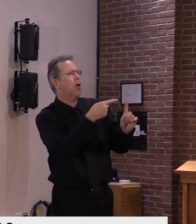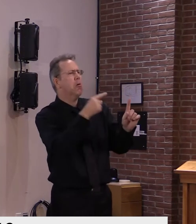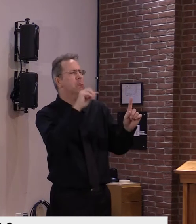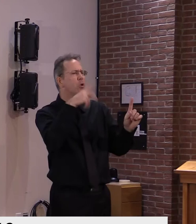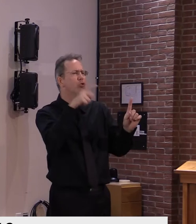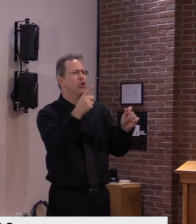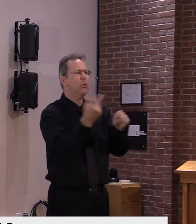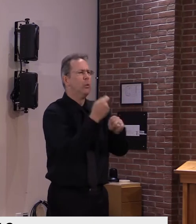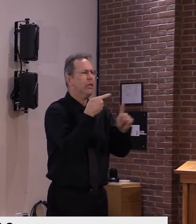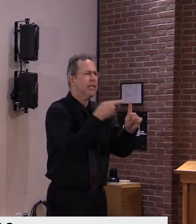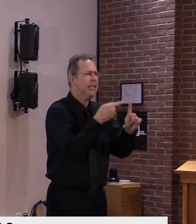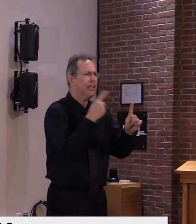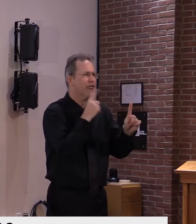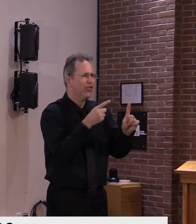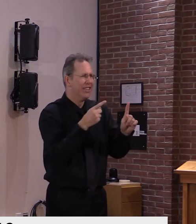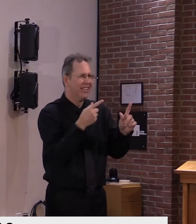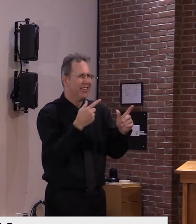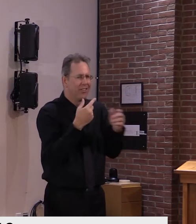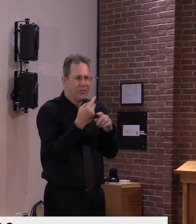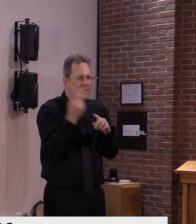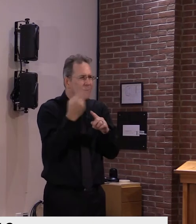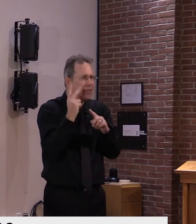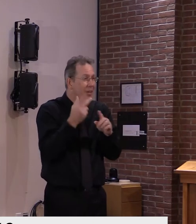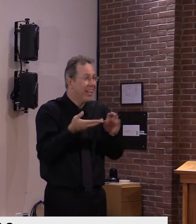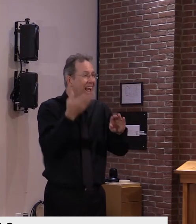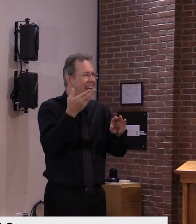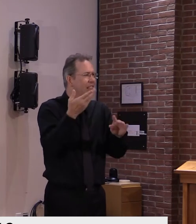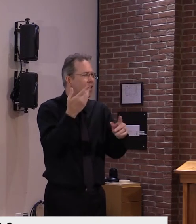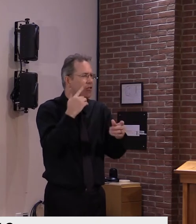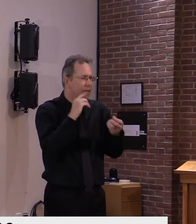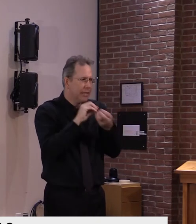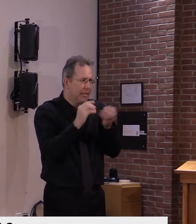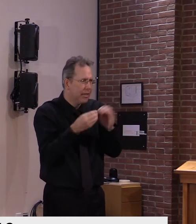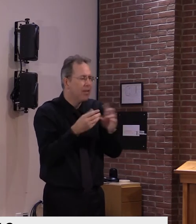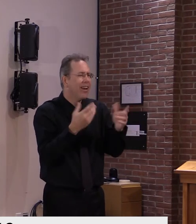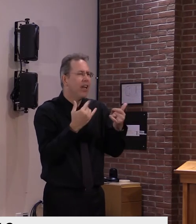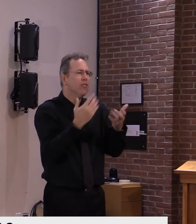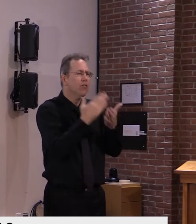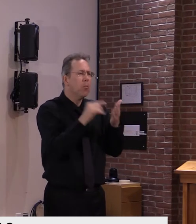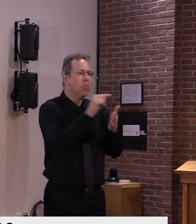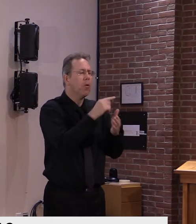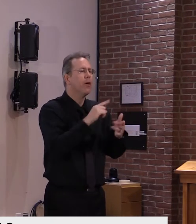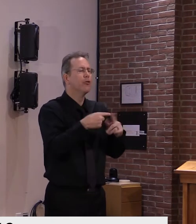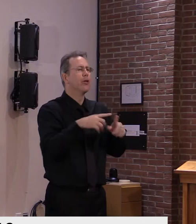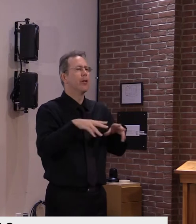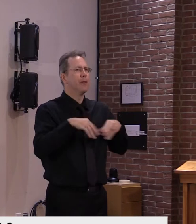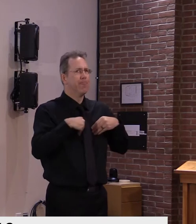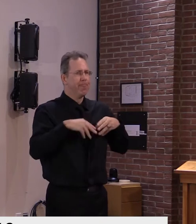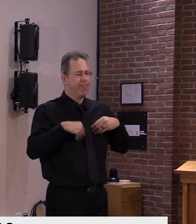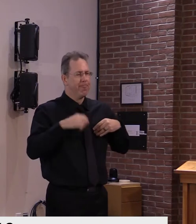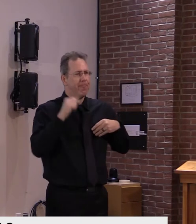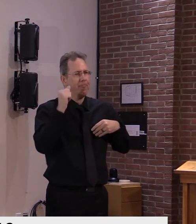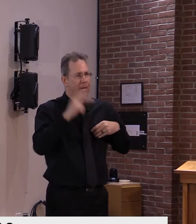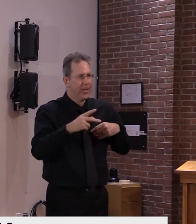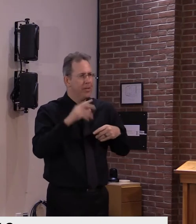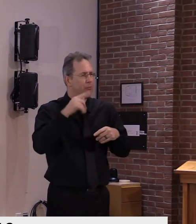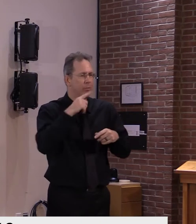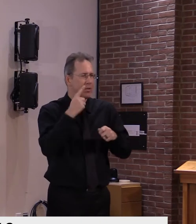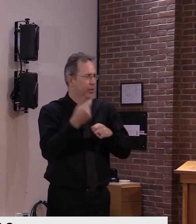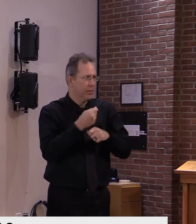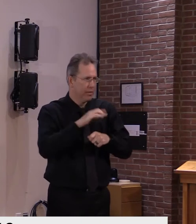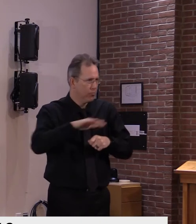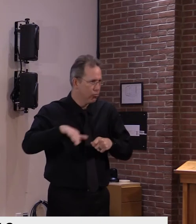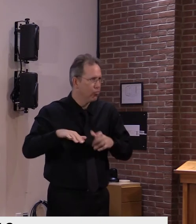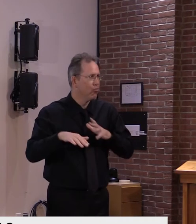focus on what's really important to us at this point in time. I'd say the pandemic is the highest priority at this point, and having